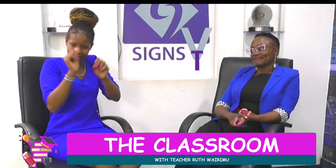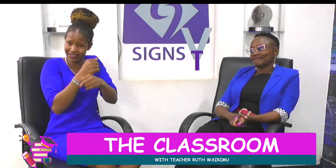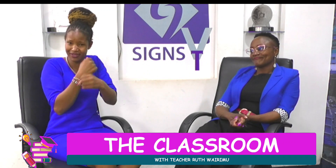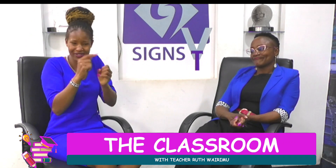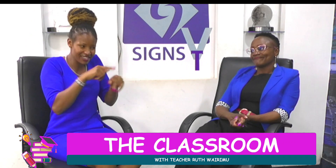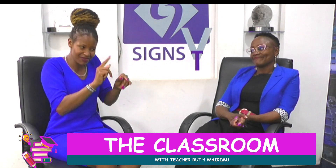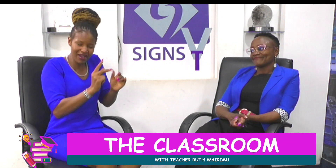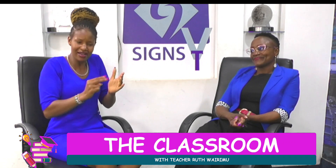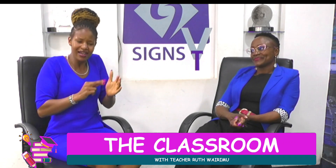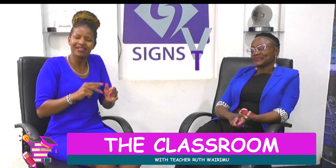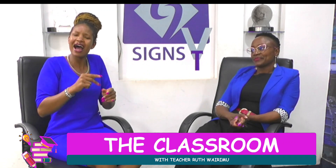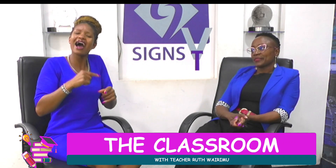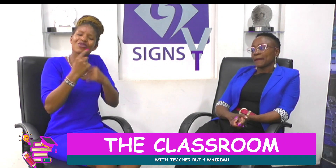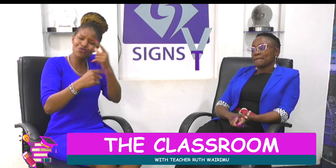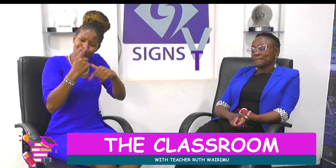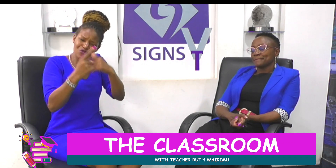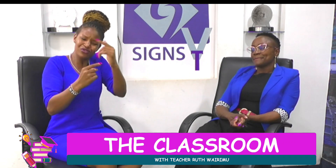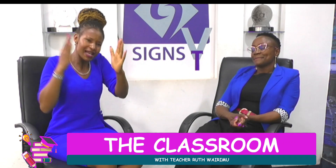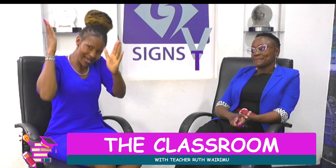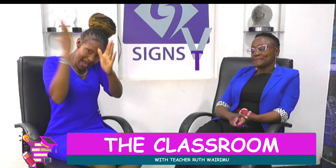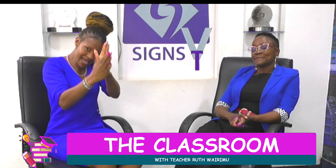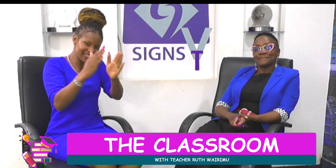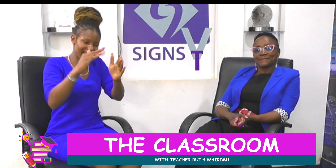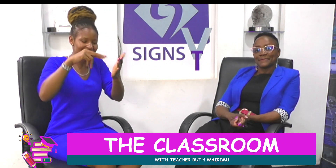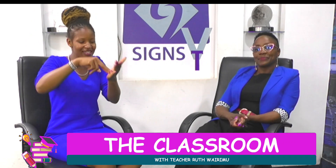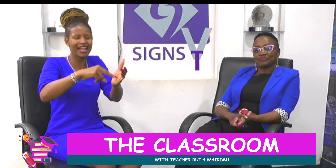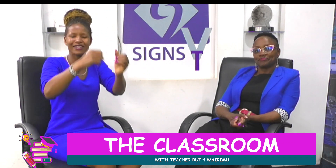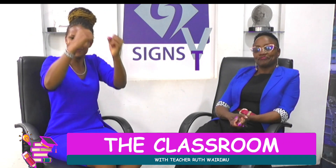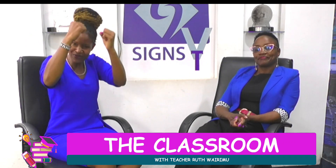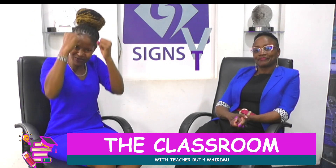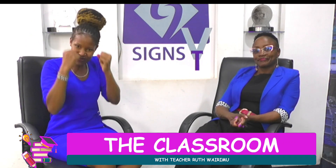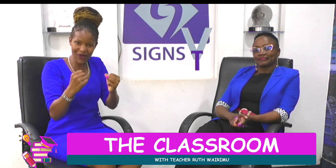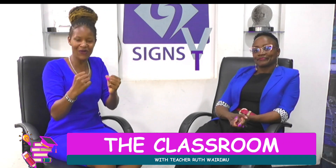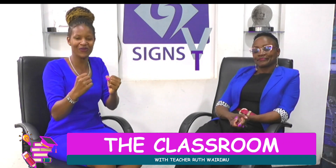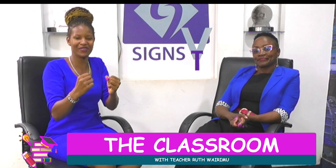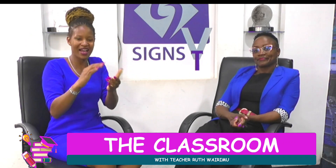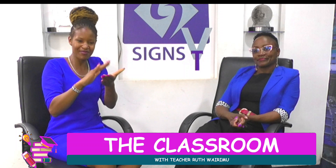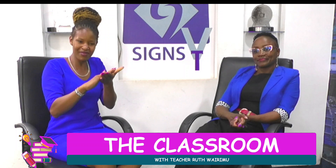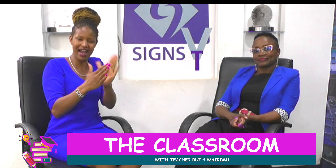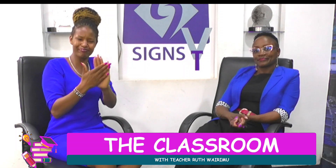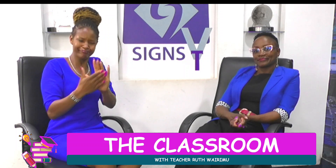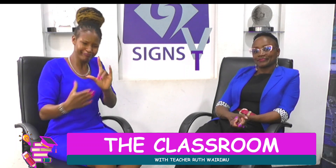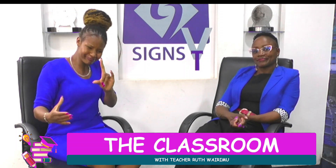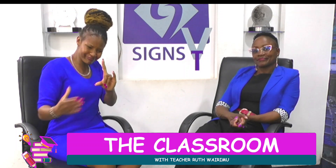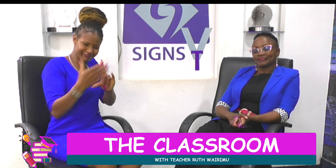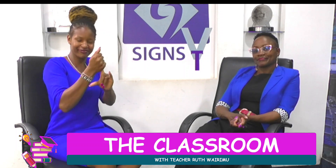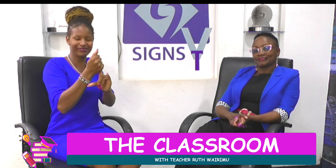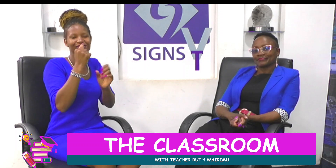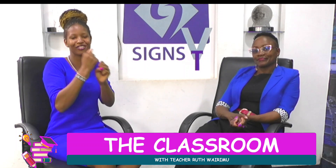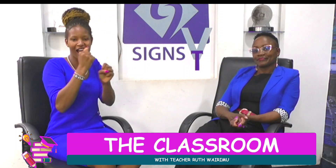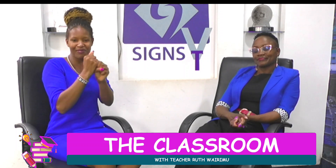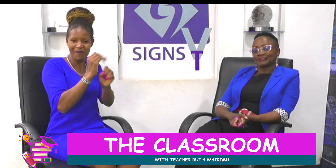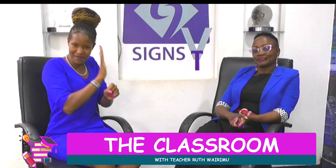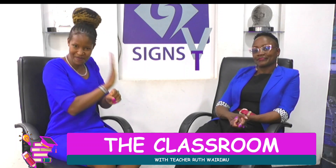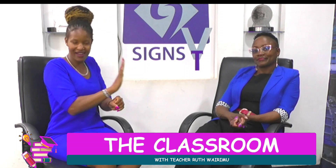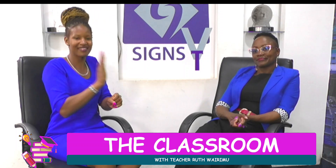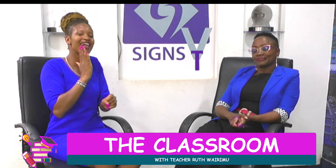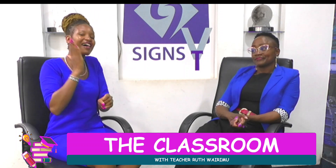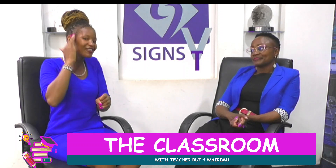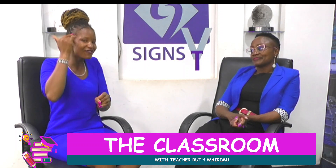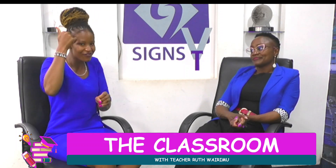because sign language is not such a difficult language. You can stand strong and be able to, learn